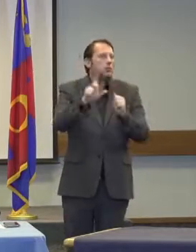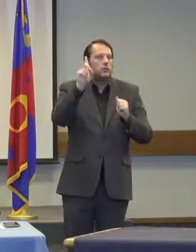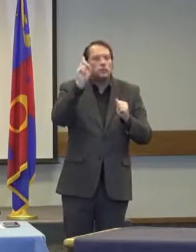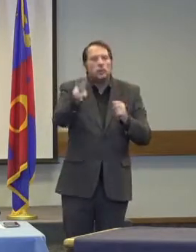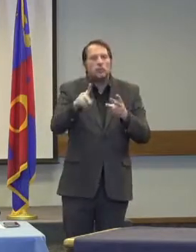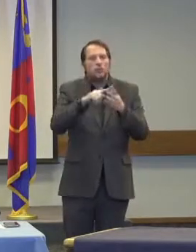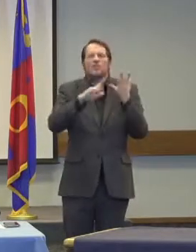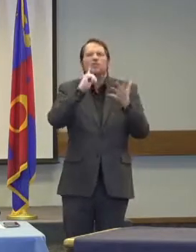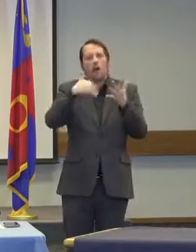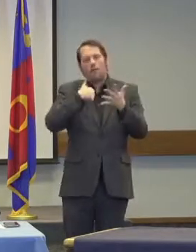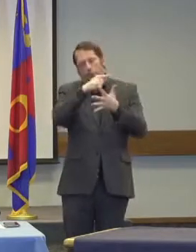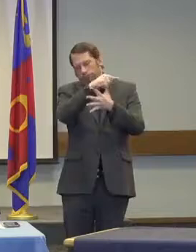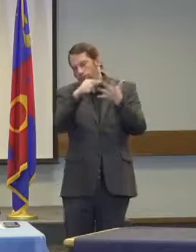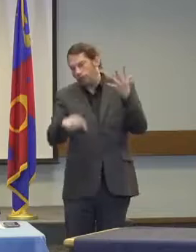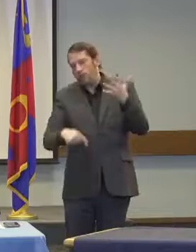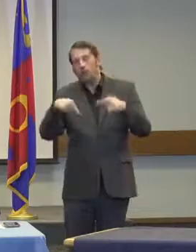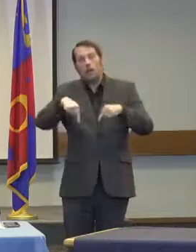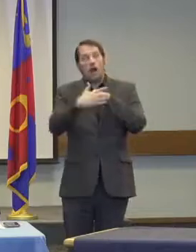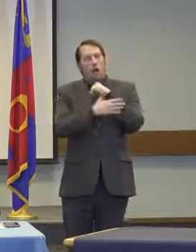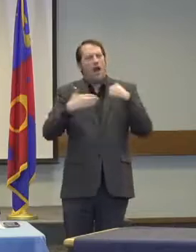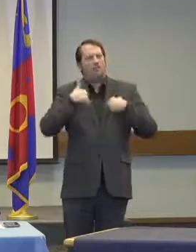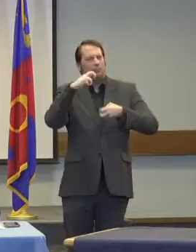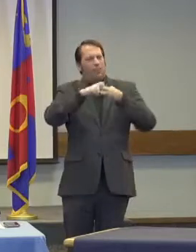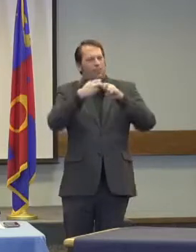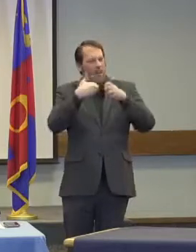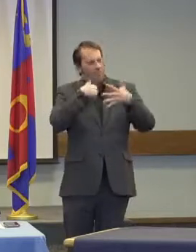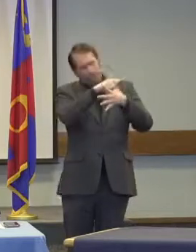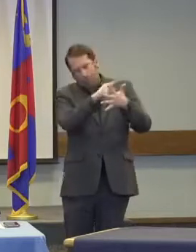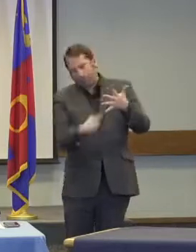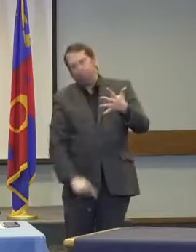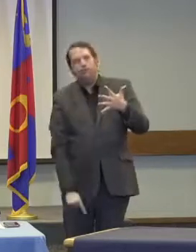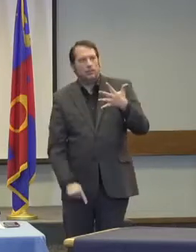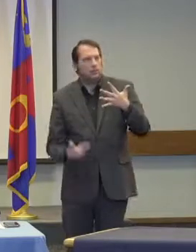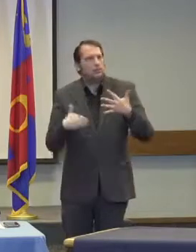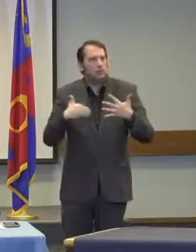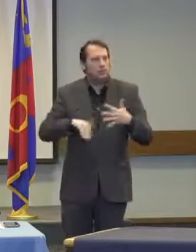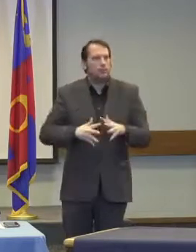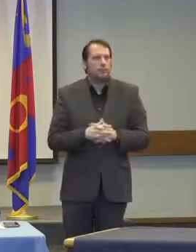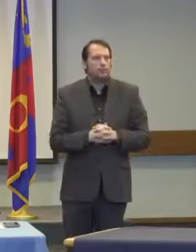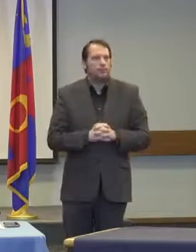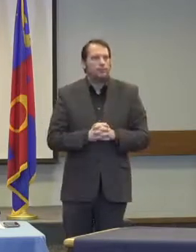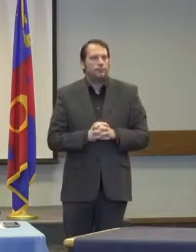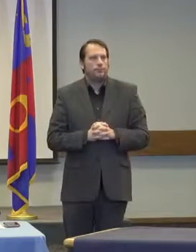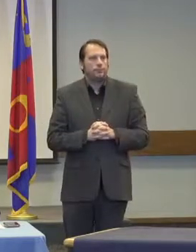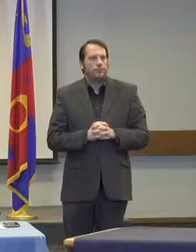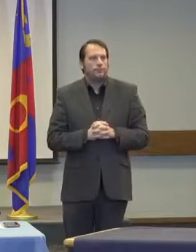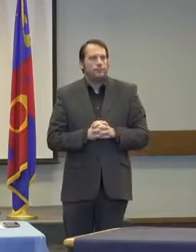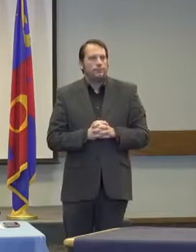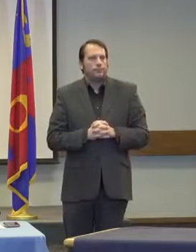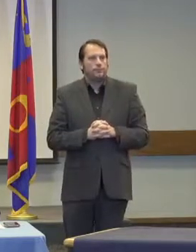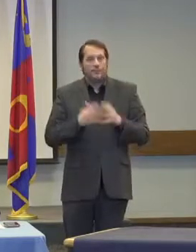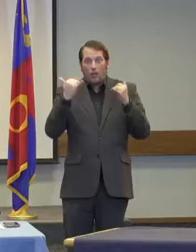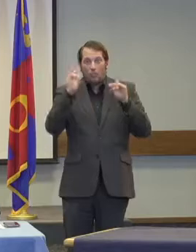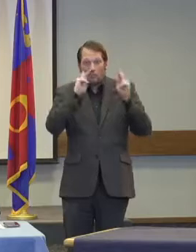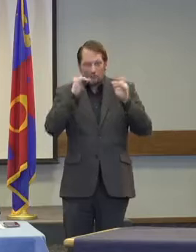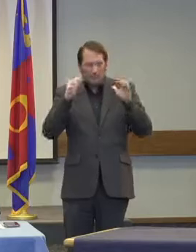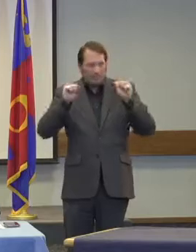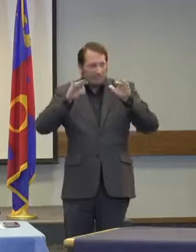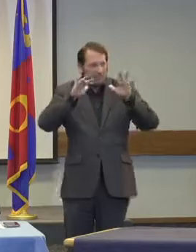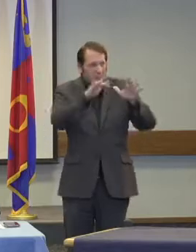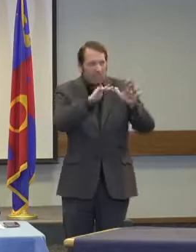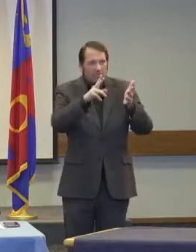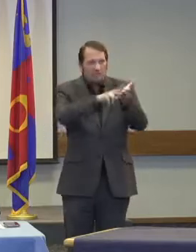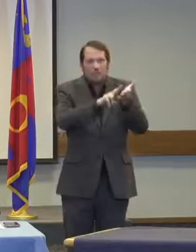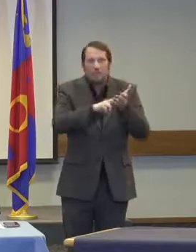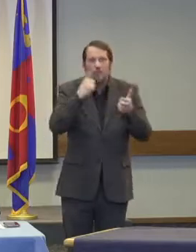continuing to do their work. We've got people in offices taking applications for food assistance, rental assistance, and any